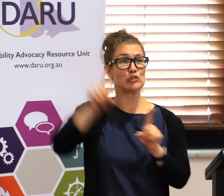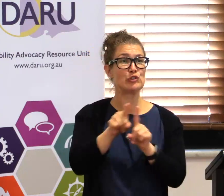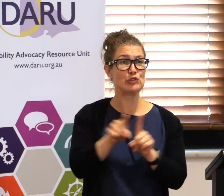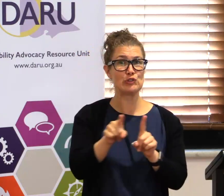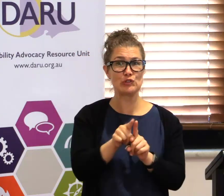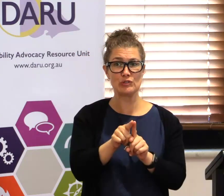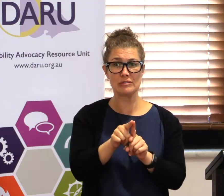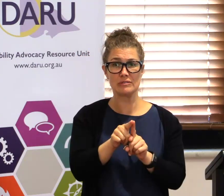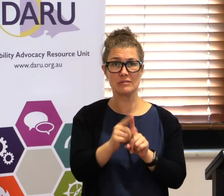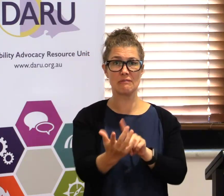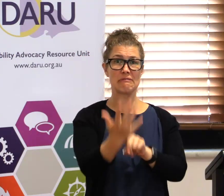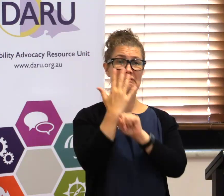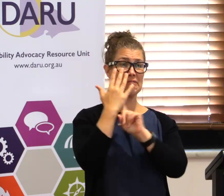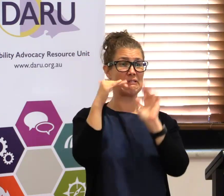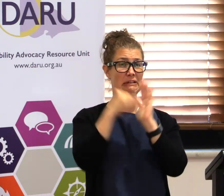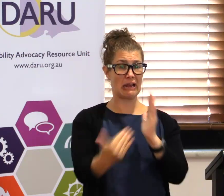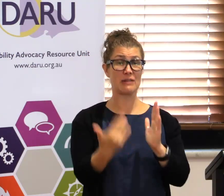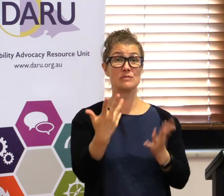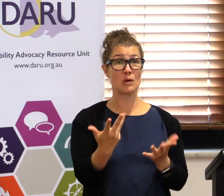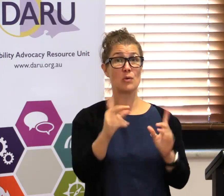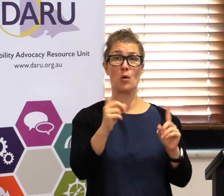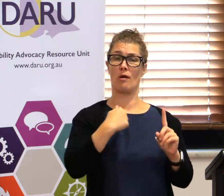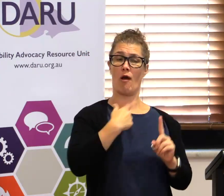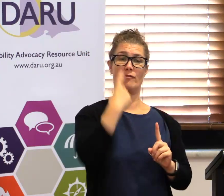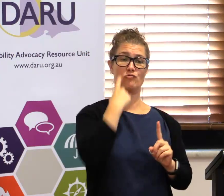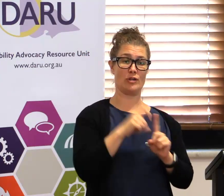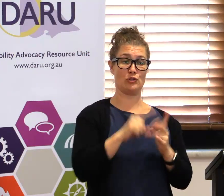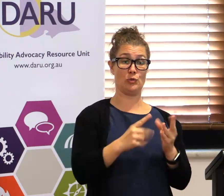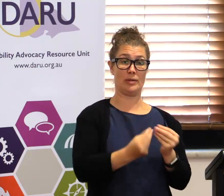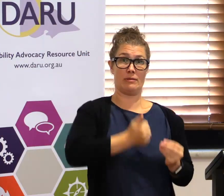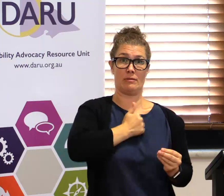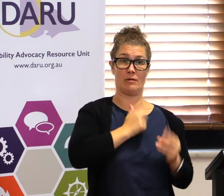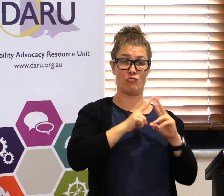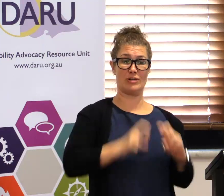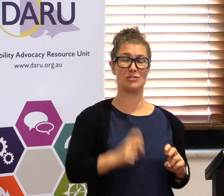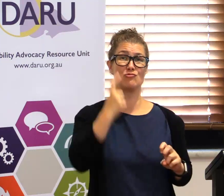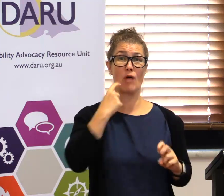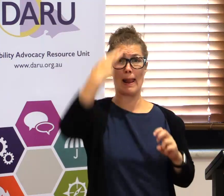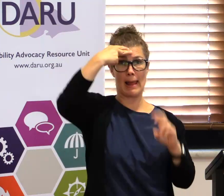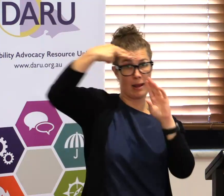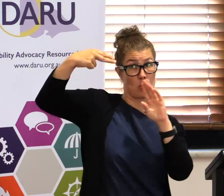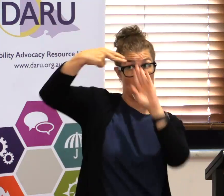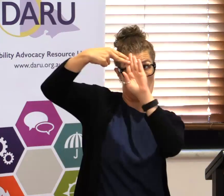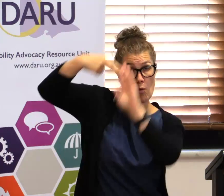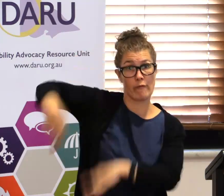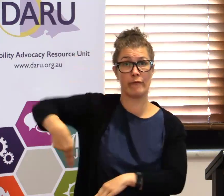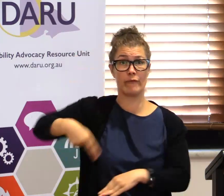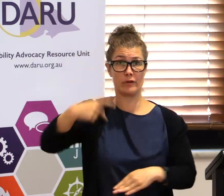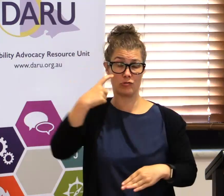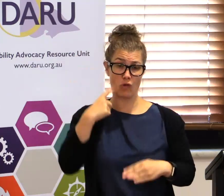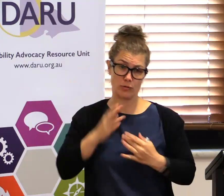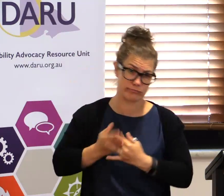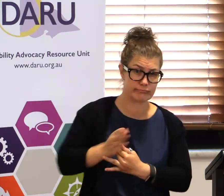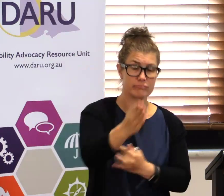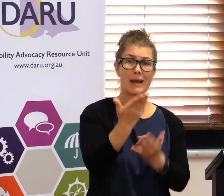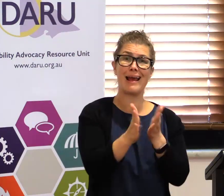the path that at least I've chosen to do with this research is to bust through some of those labels. So it's how we talk